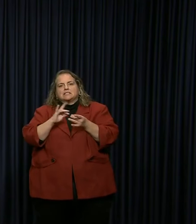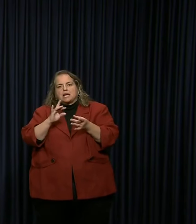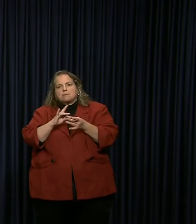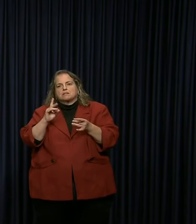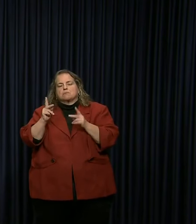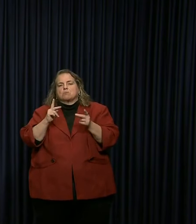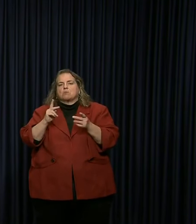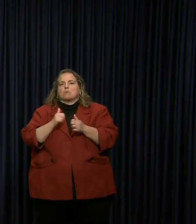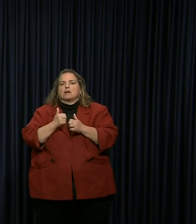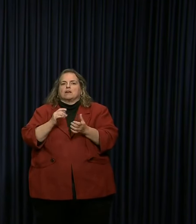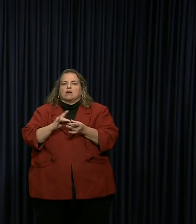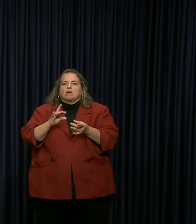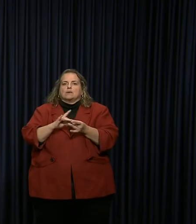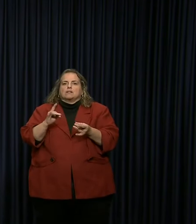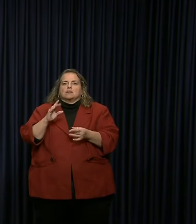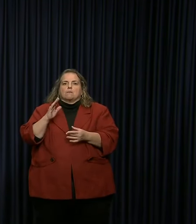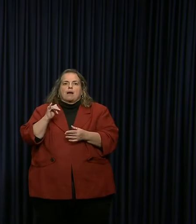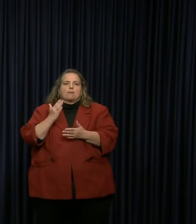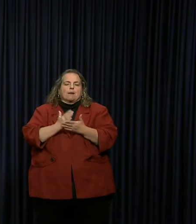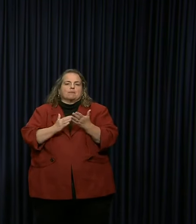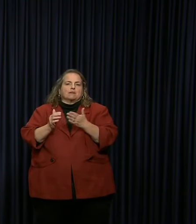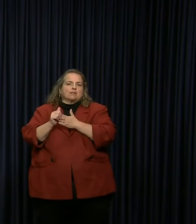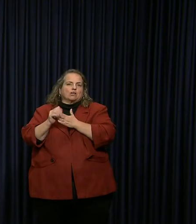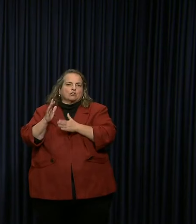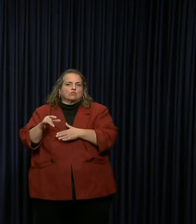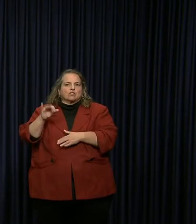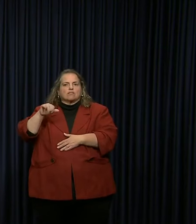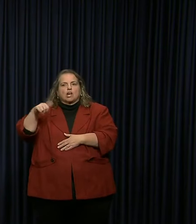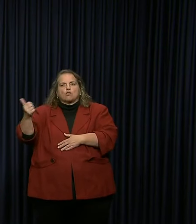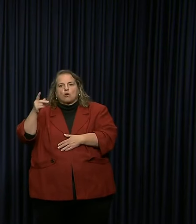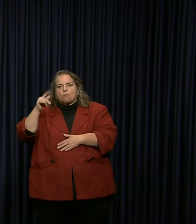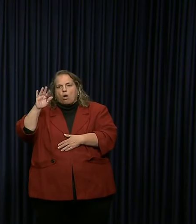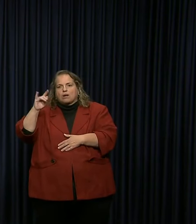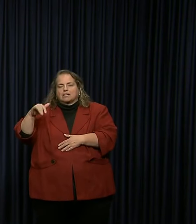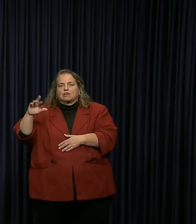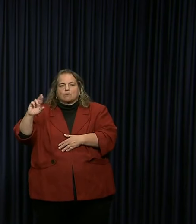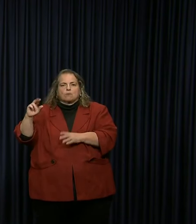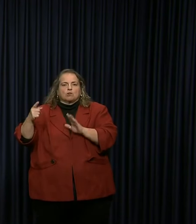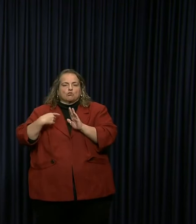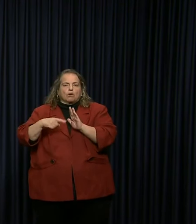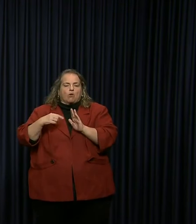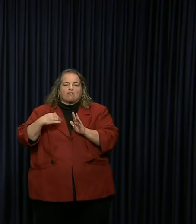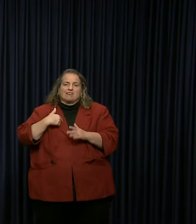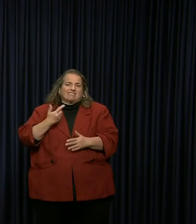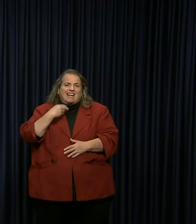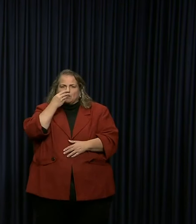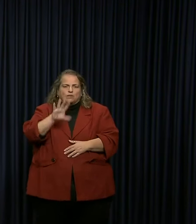out by maybe leaders of the other party critical of me. I don't care.